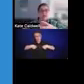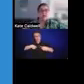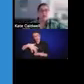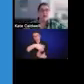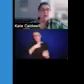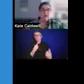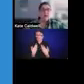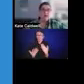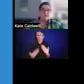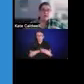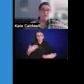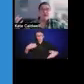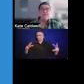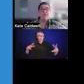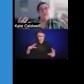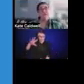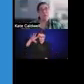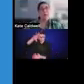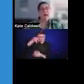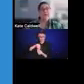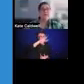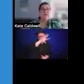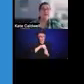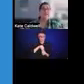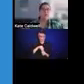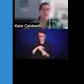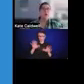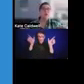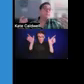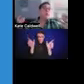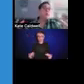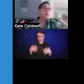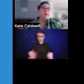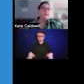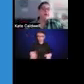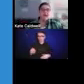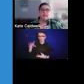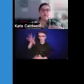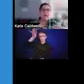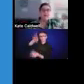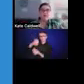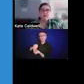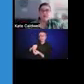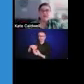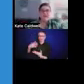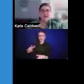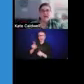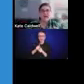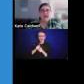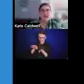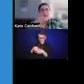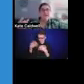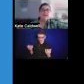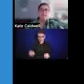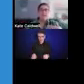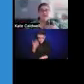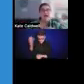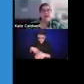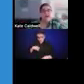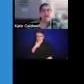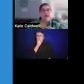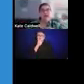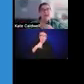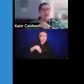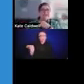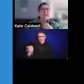a very diverse toolbox of things to pull from. And we try to address how each can be